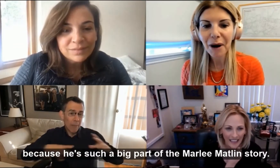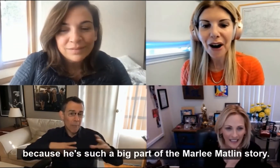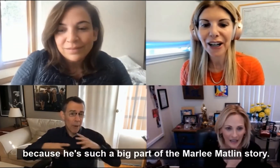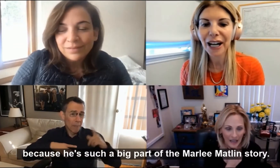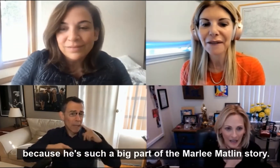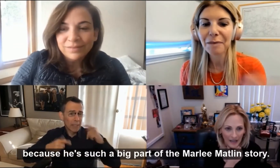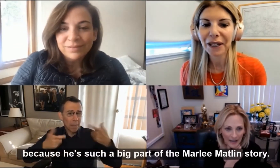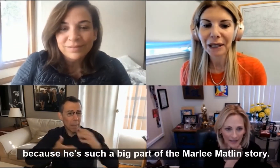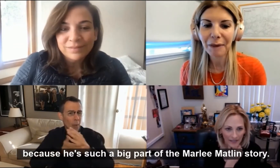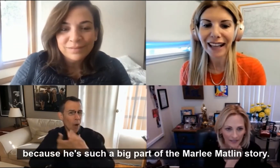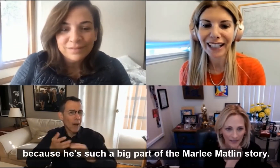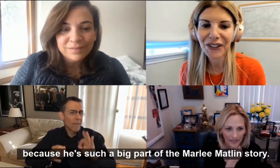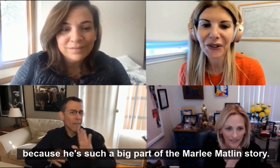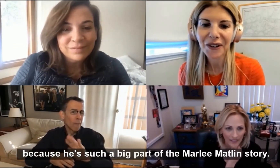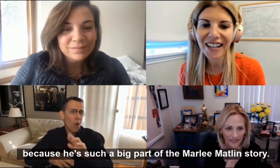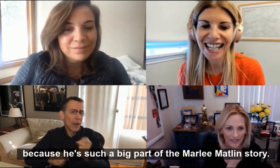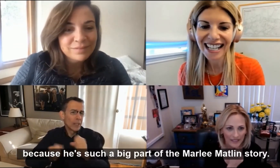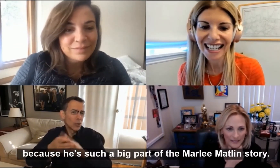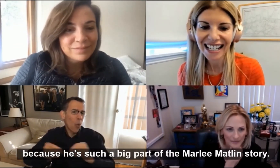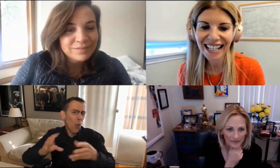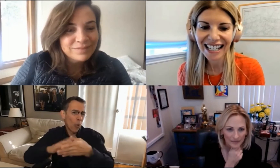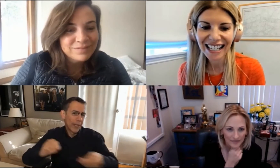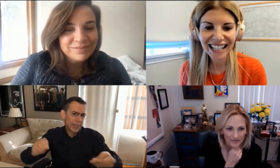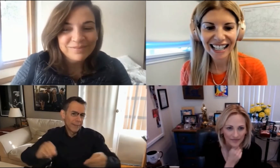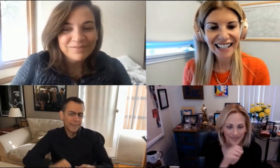big part of the Marley Matlin story.